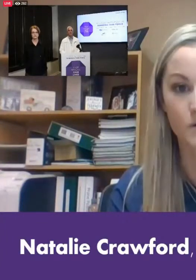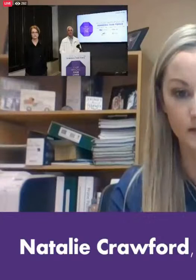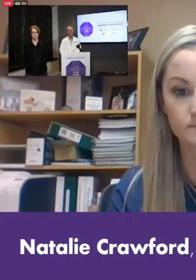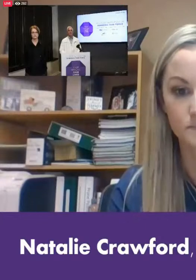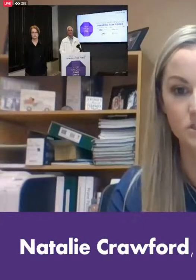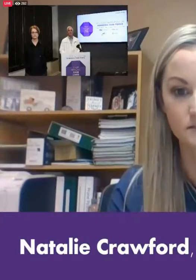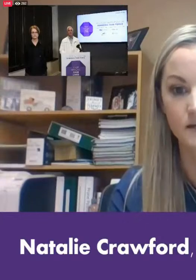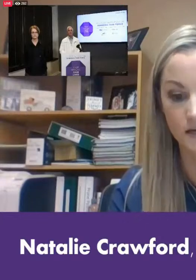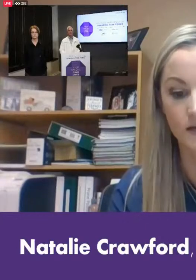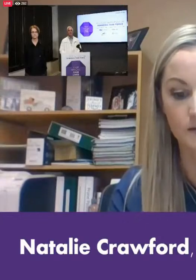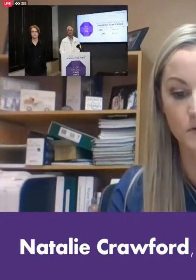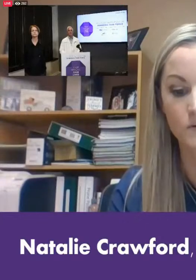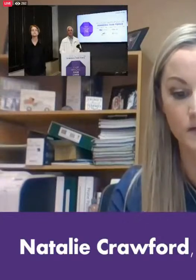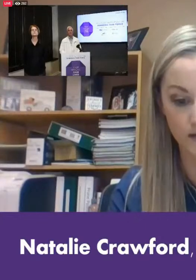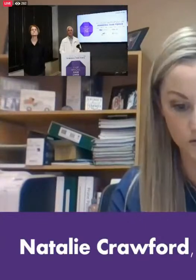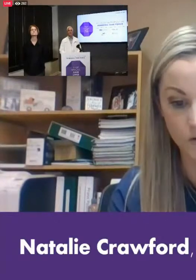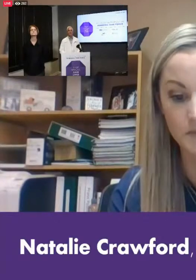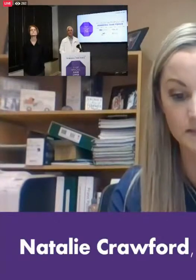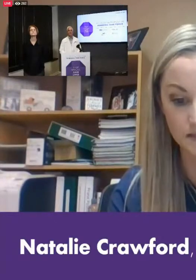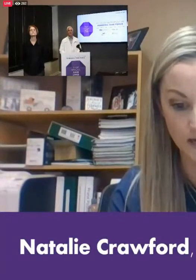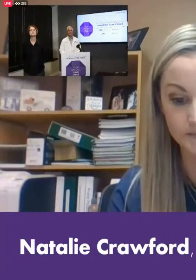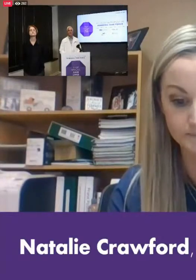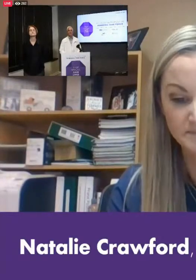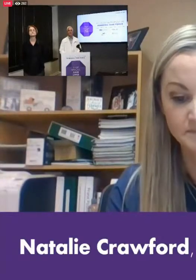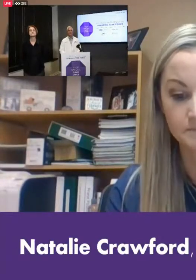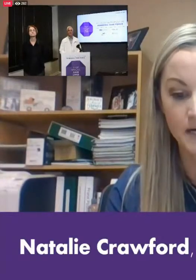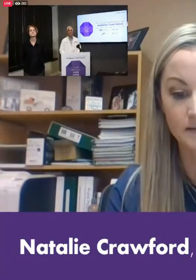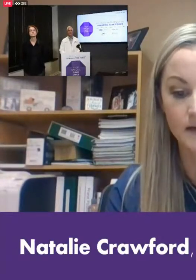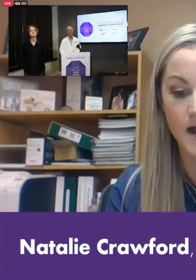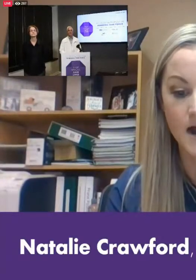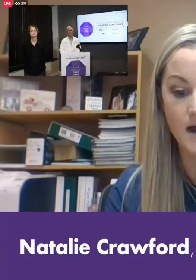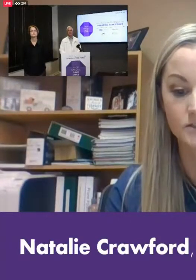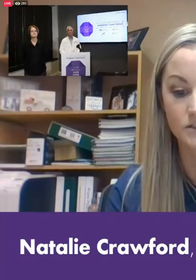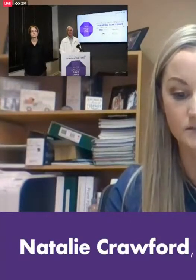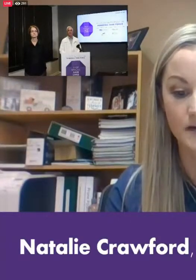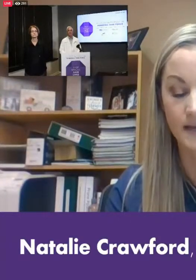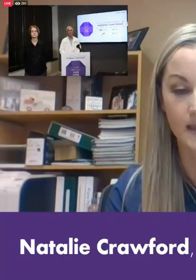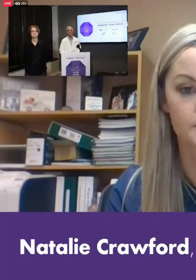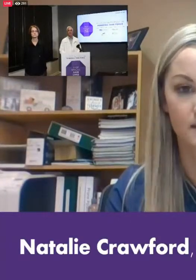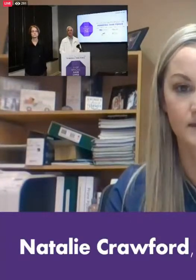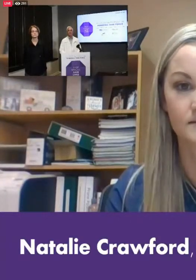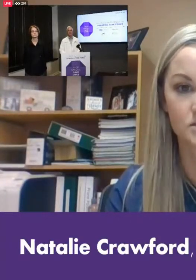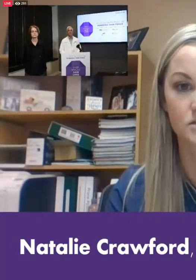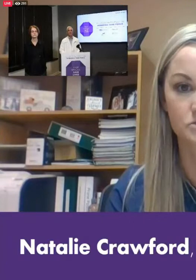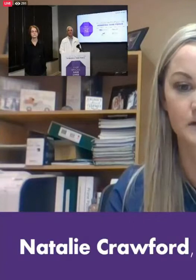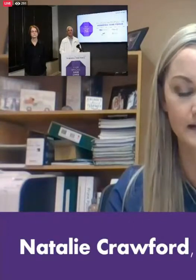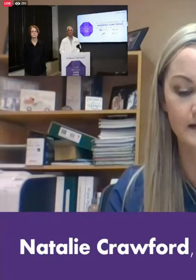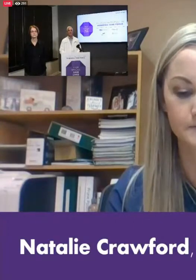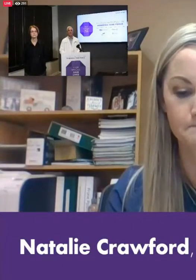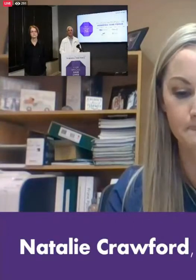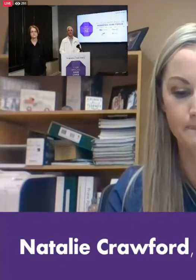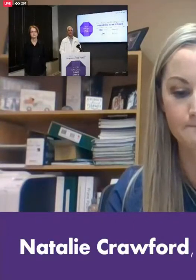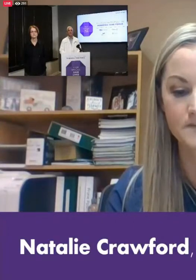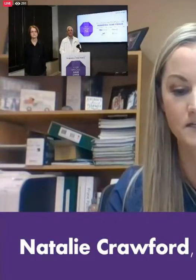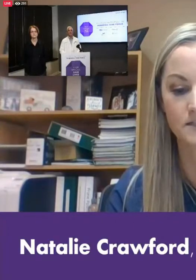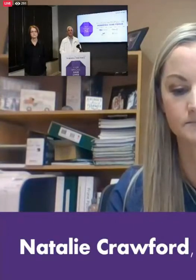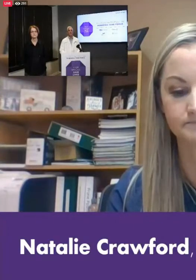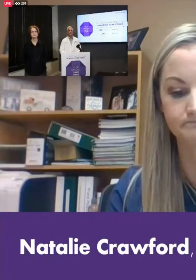know where I'm going. She said, I know I'm going to die, but I can't make that decision right